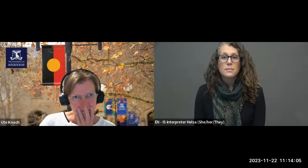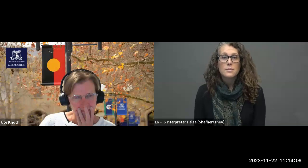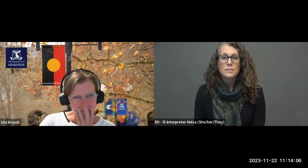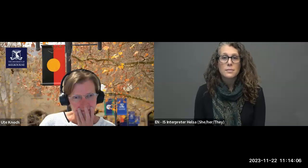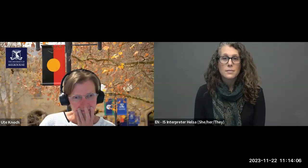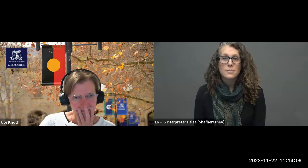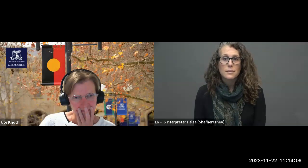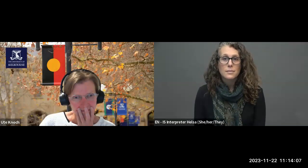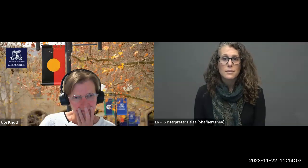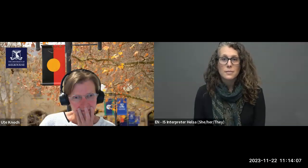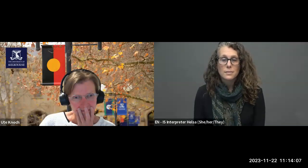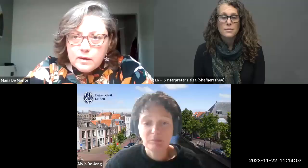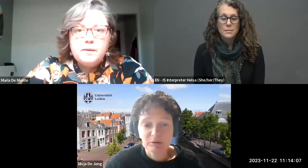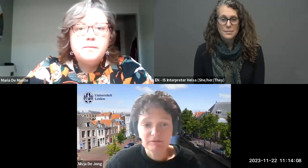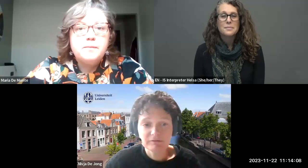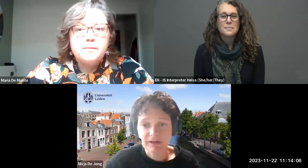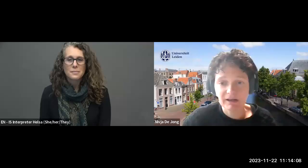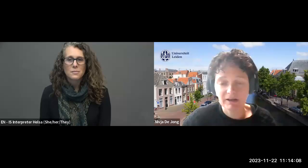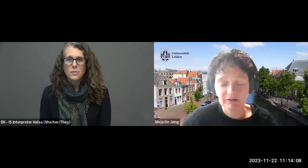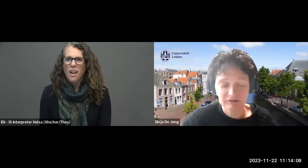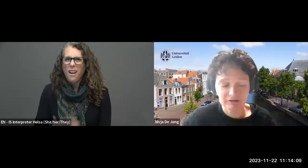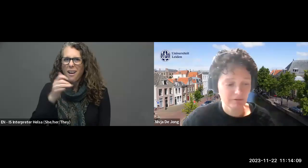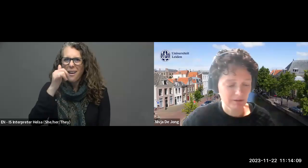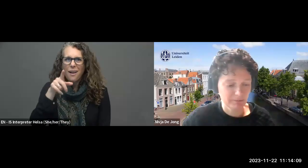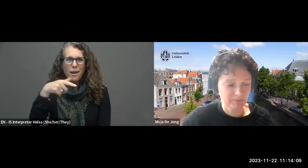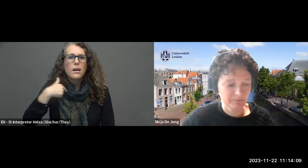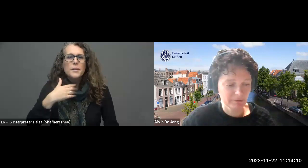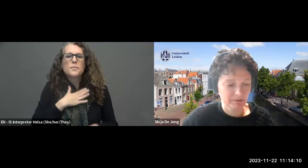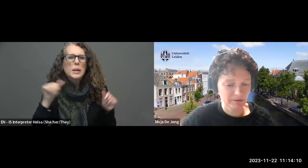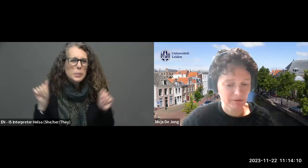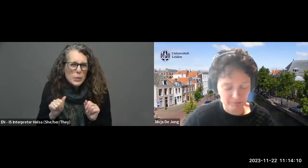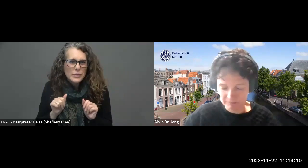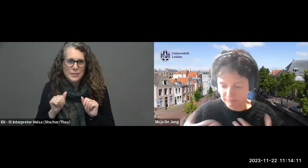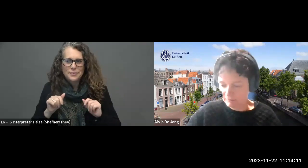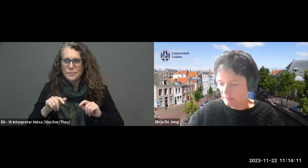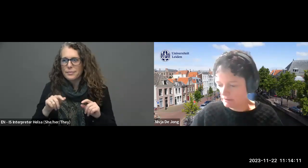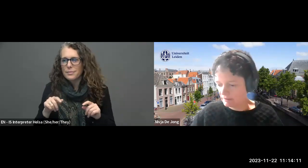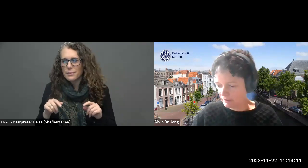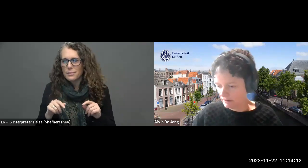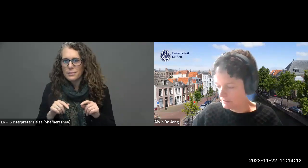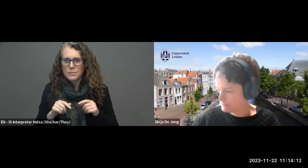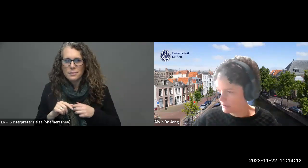Nivia? Yeah, just very brief as a